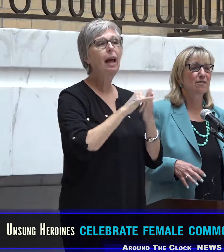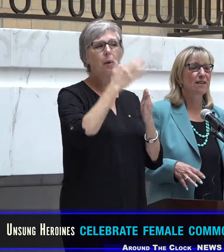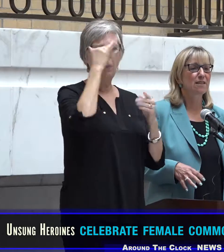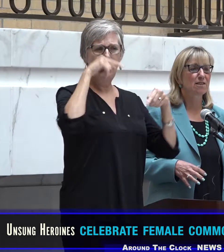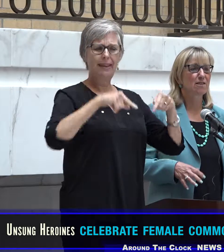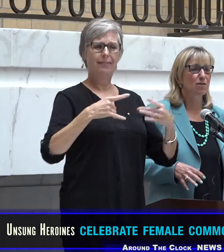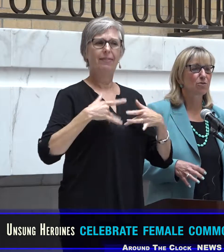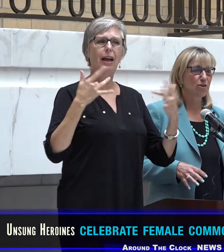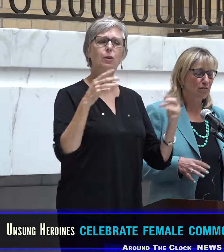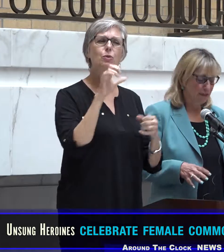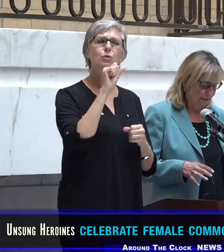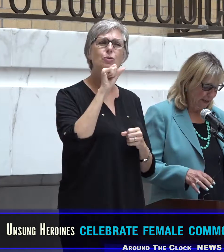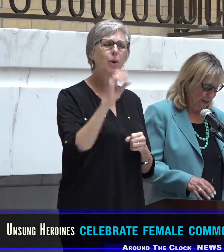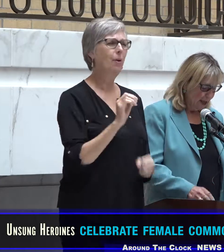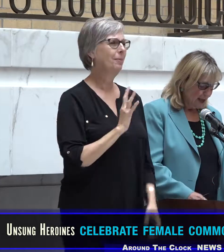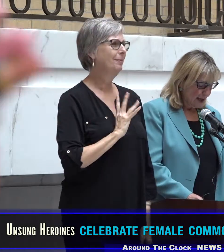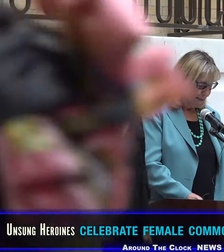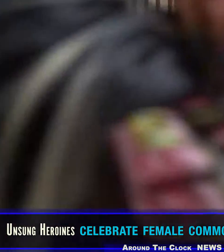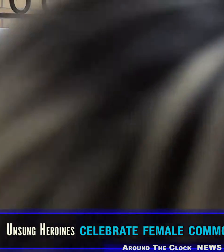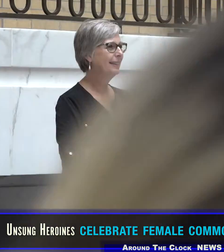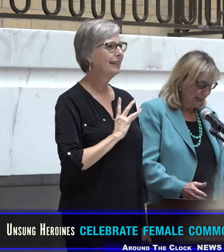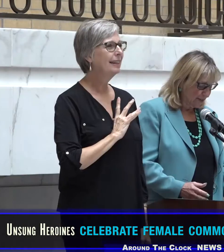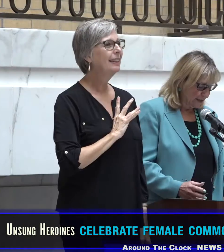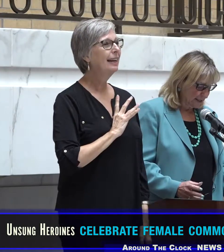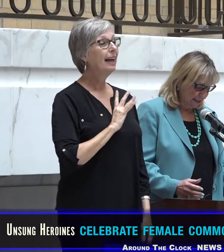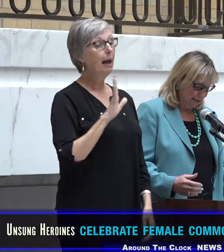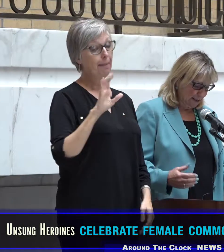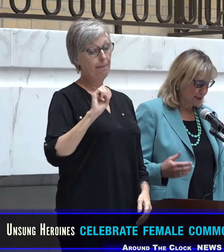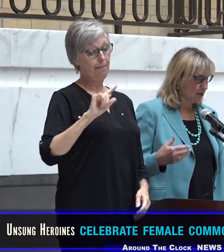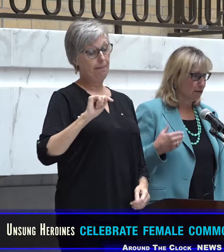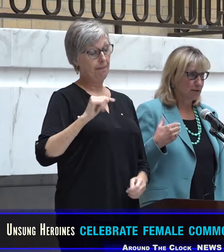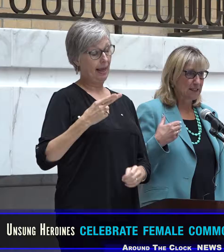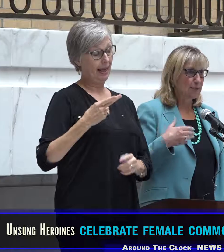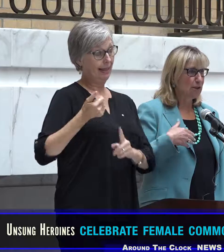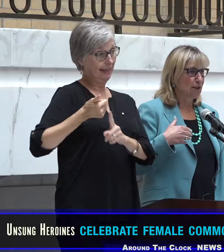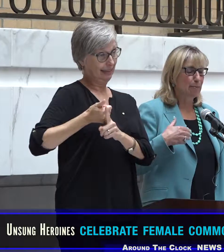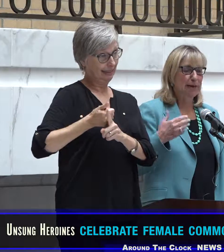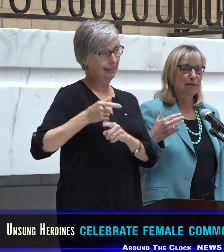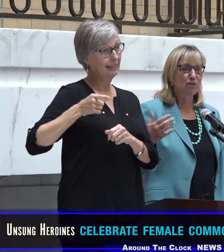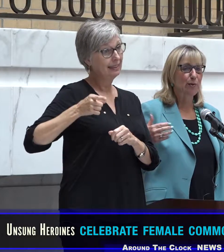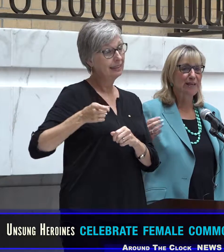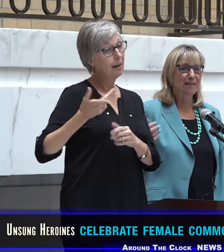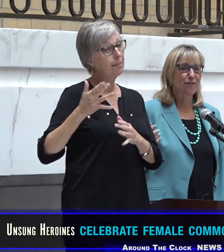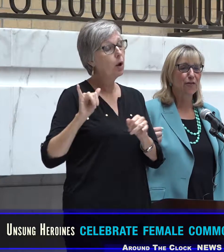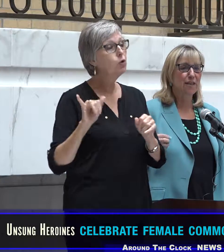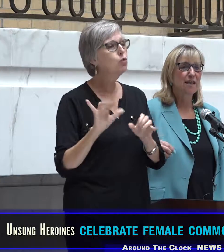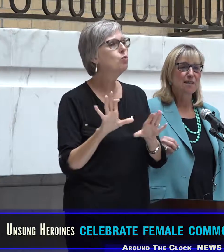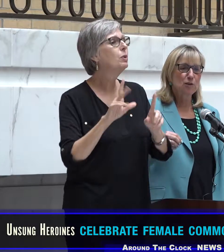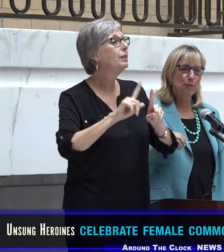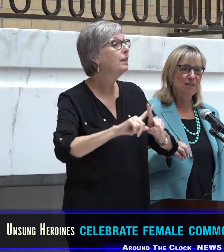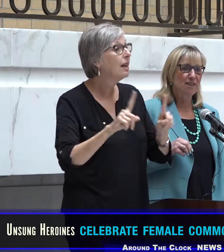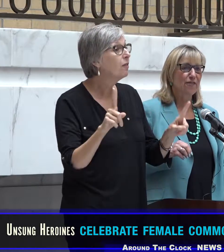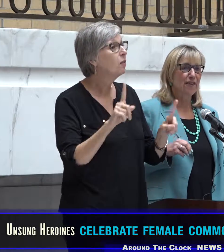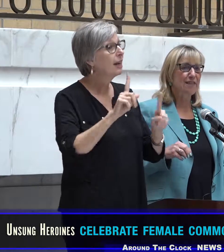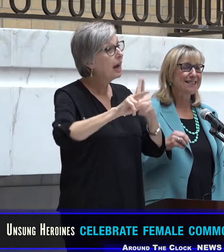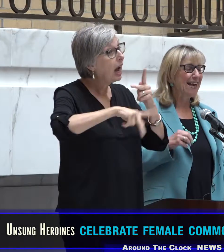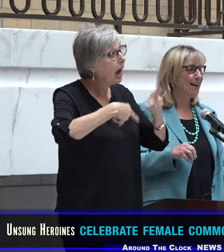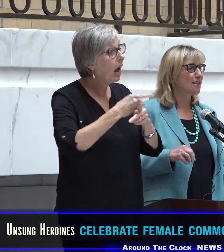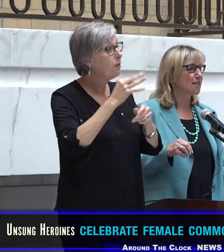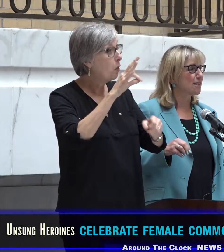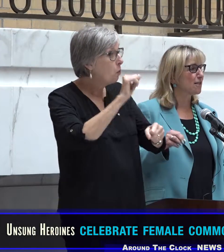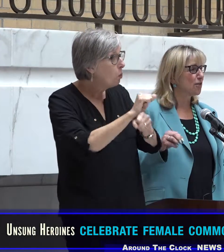this event is so terrific. And Beth is similar, maybe doing different